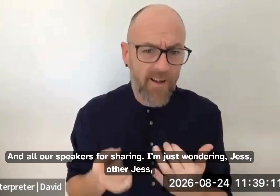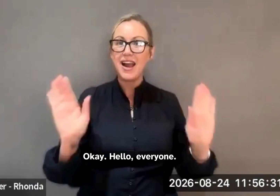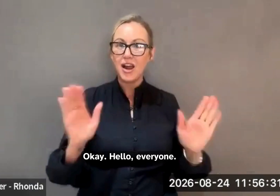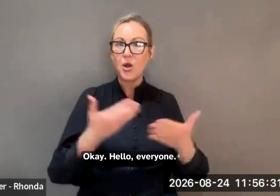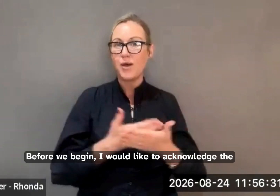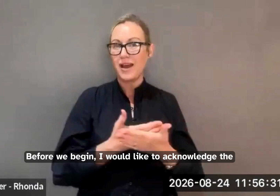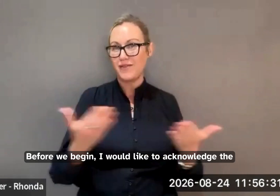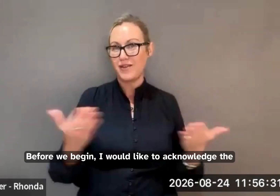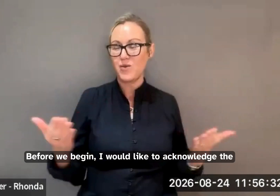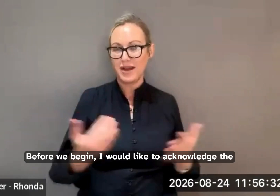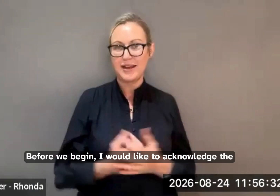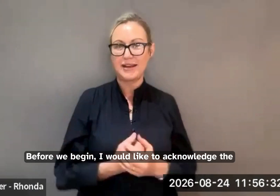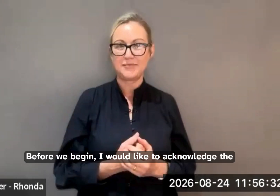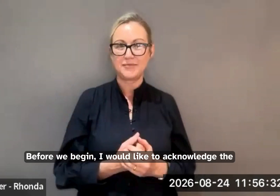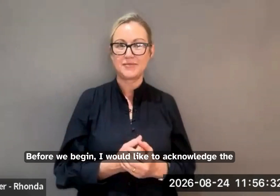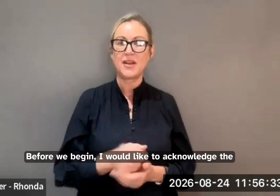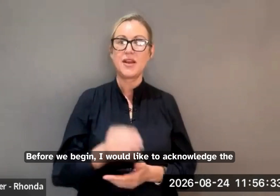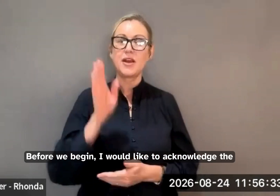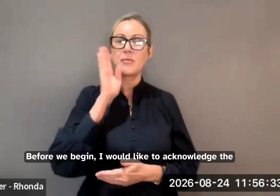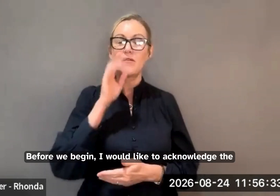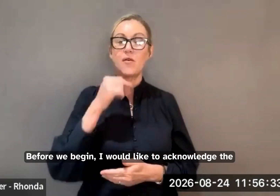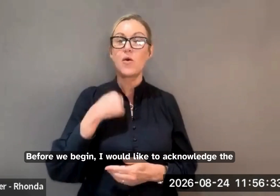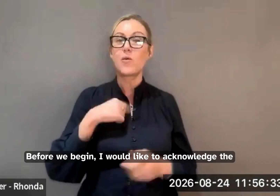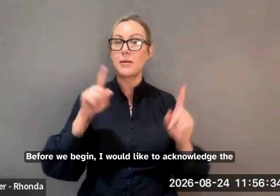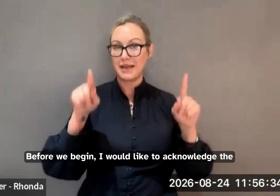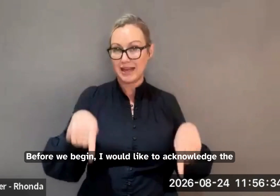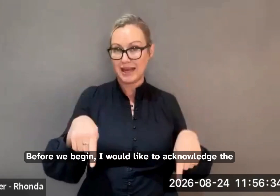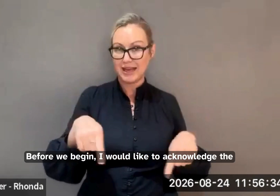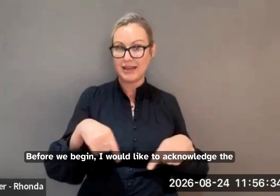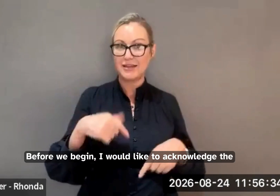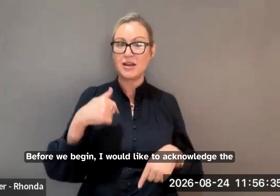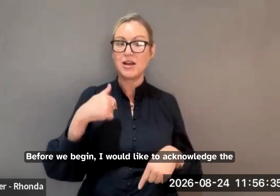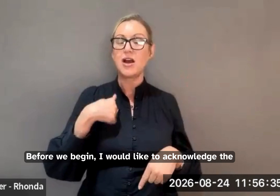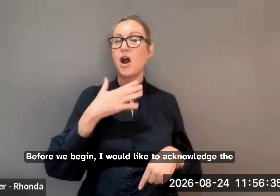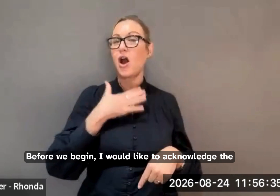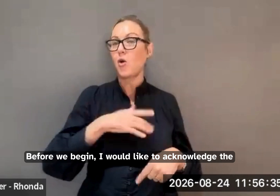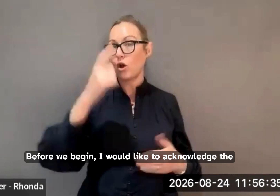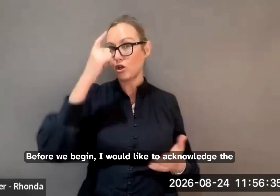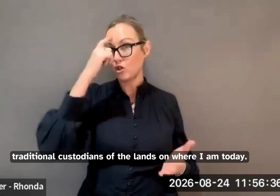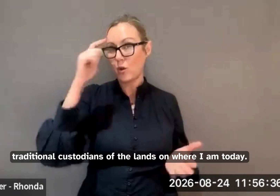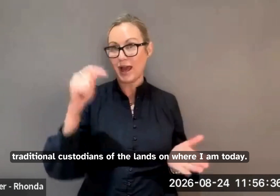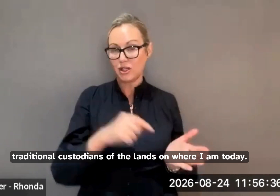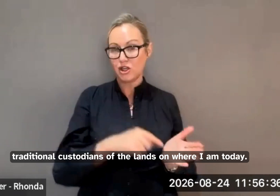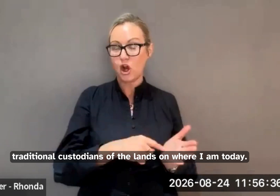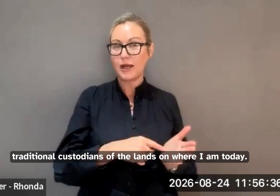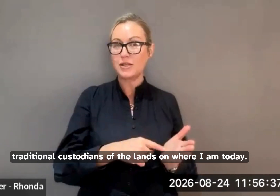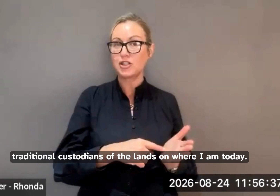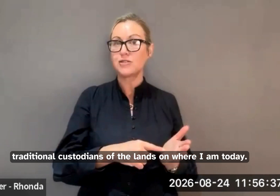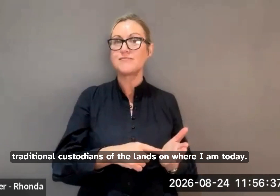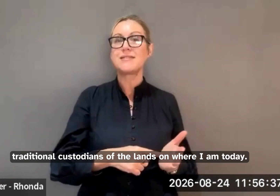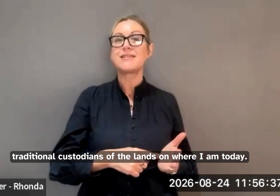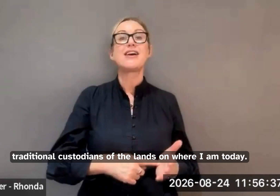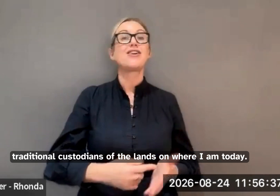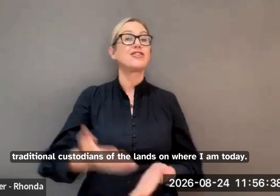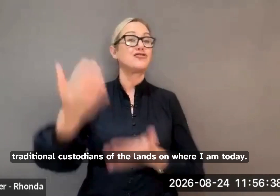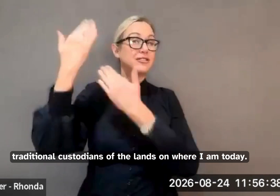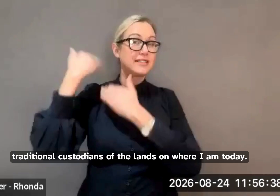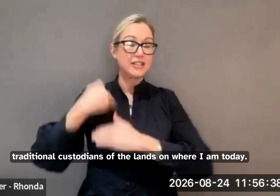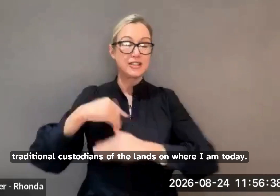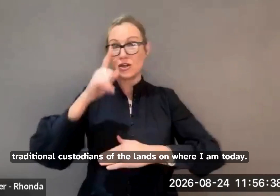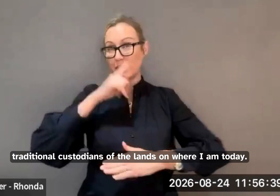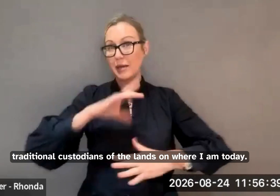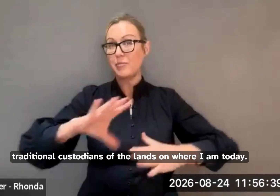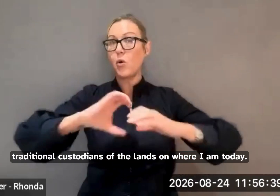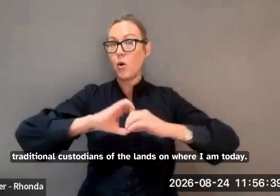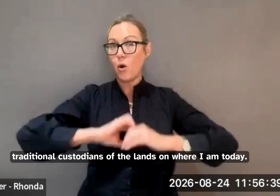Karina. Before we begin, I would like to acknowledge the traditional custodians of the lands